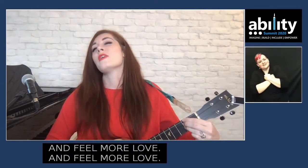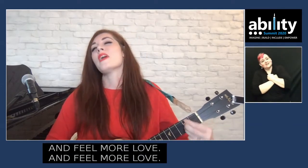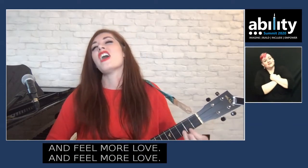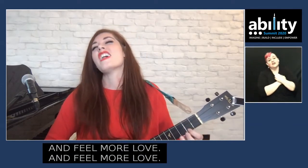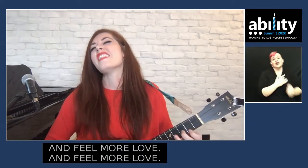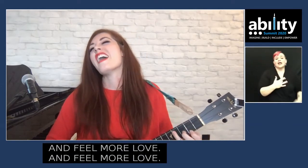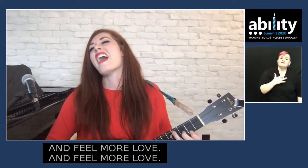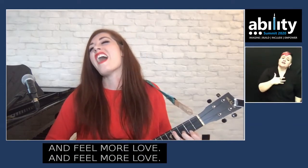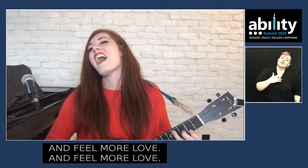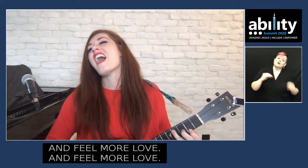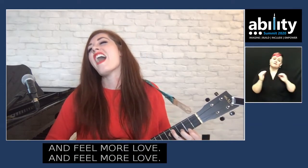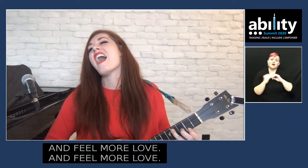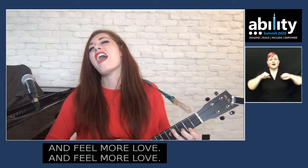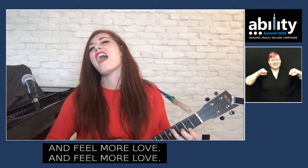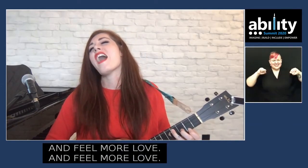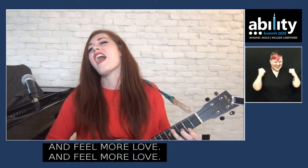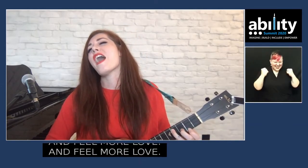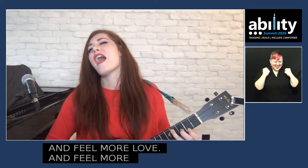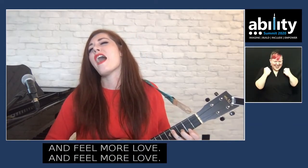and feel more